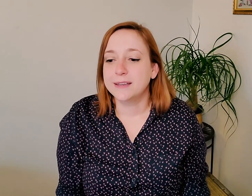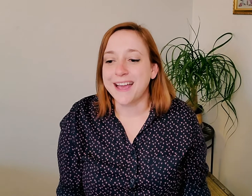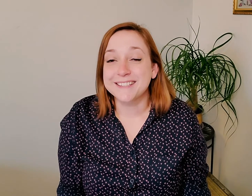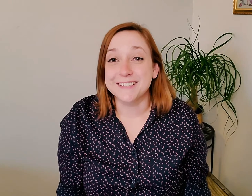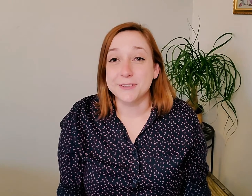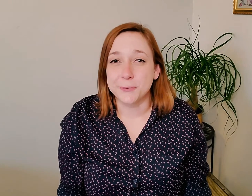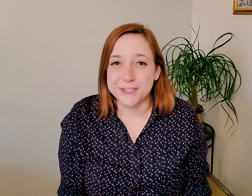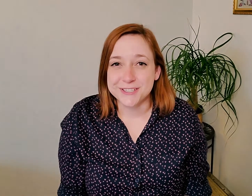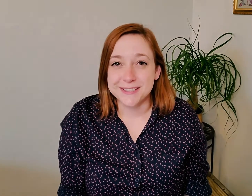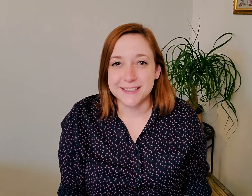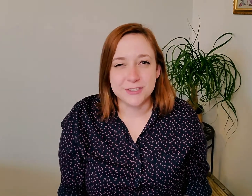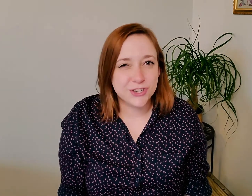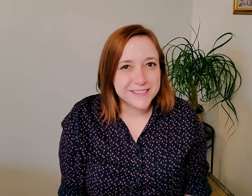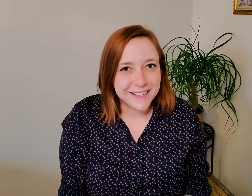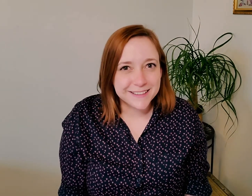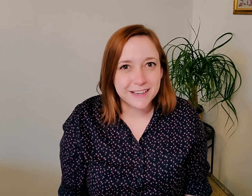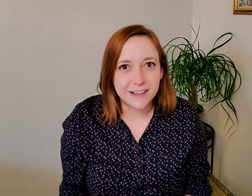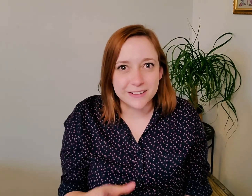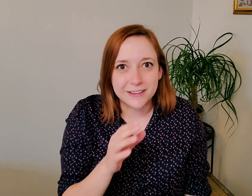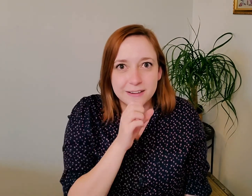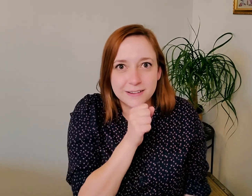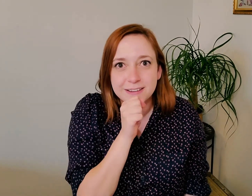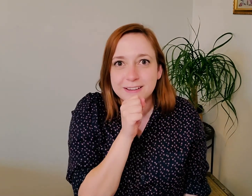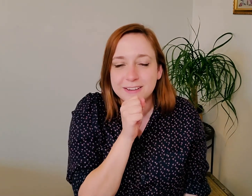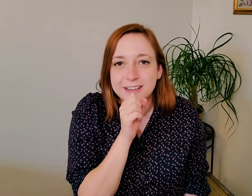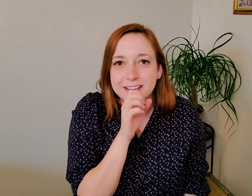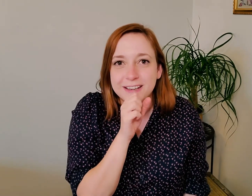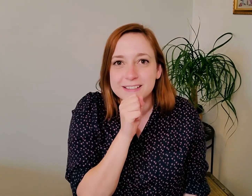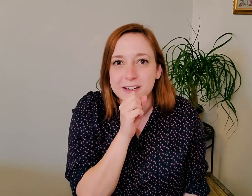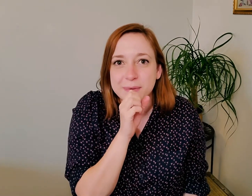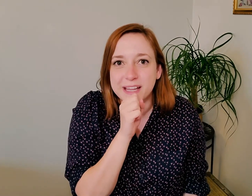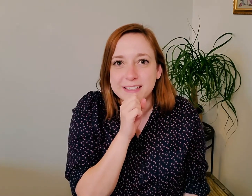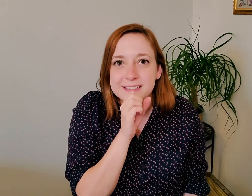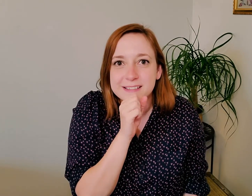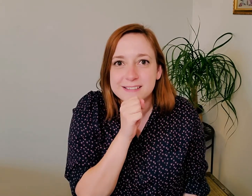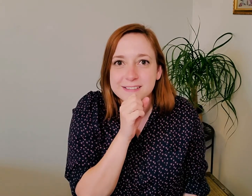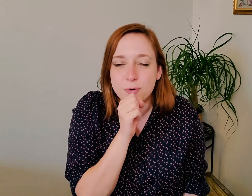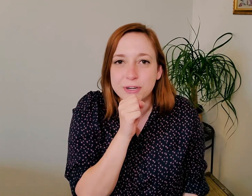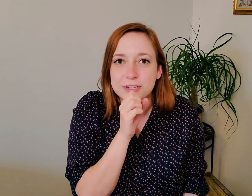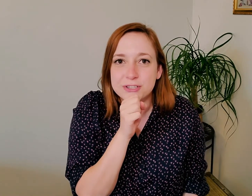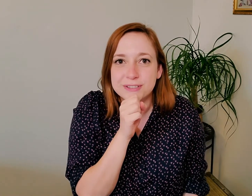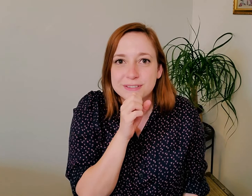Next is oranges, and just like the color, it's going to be like this, orange.